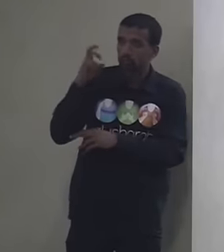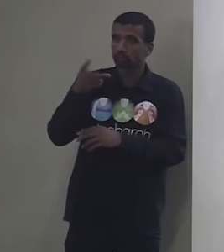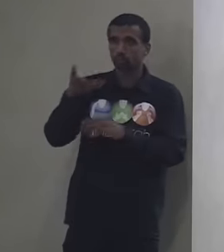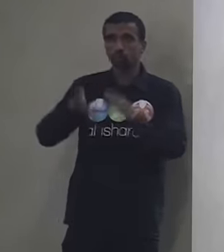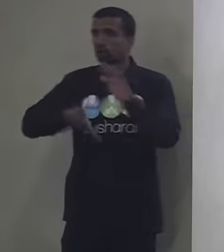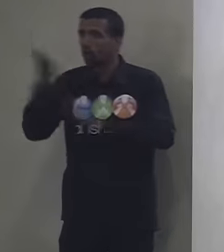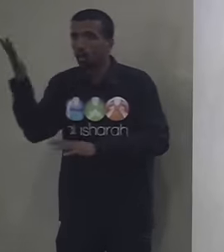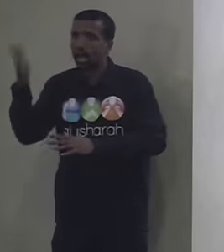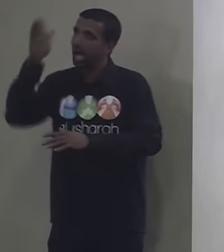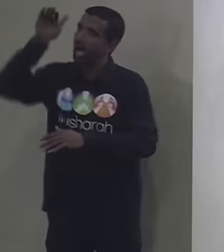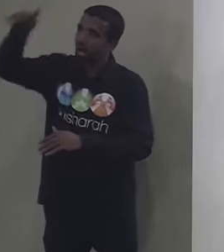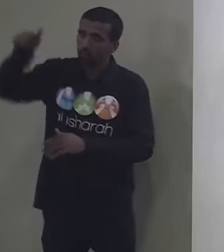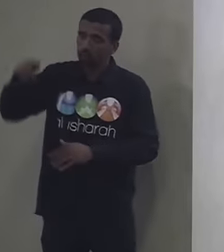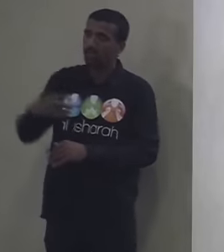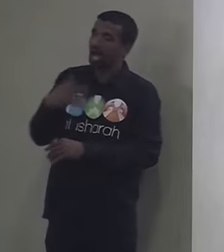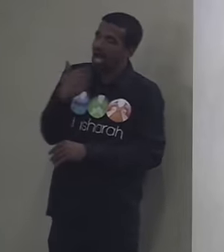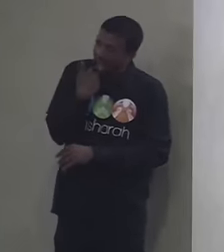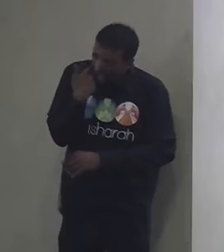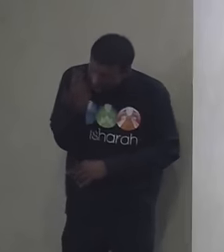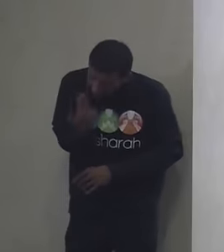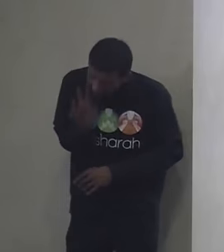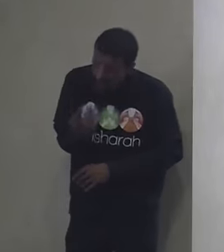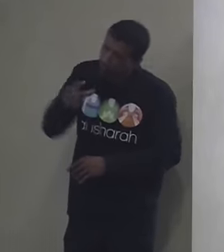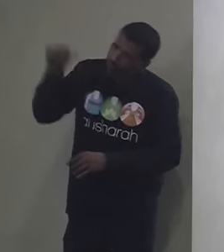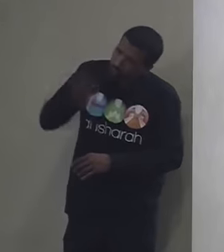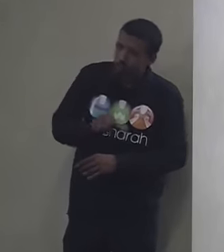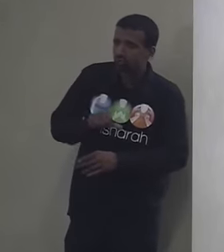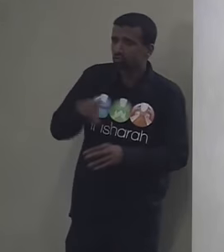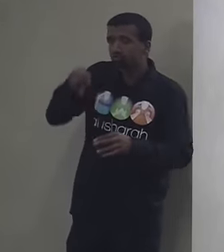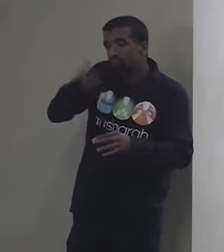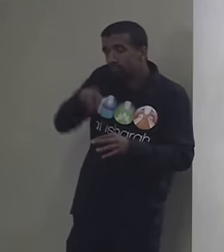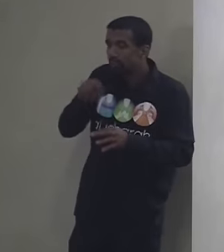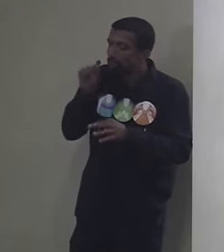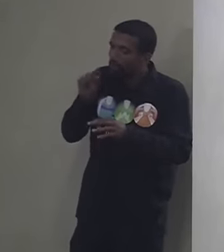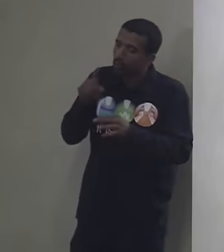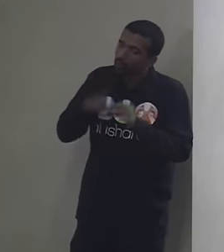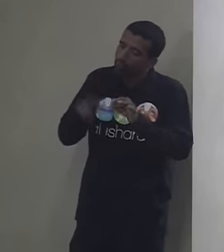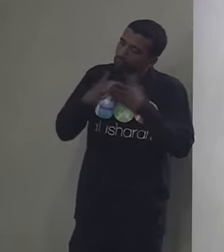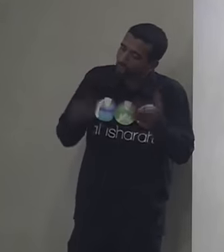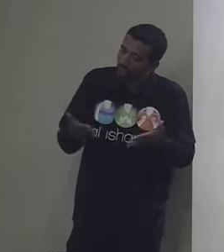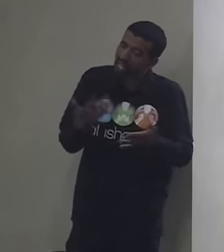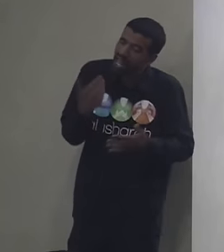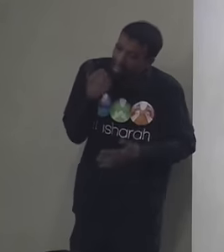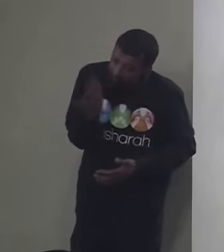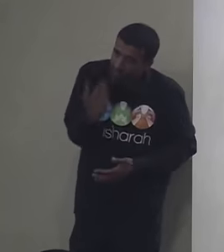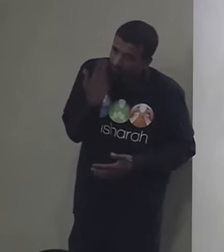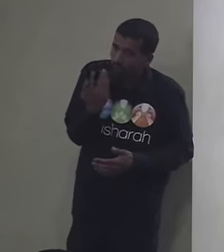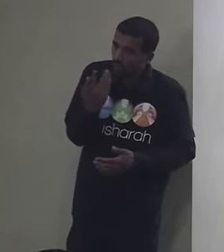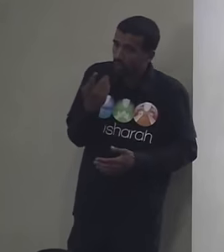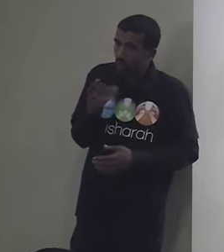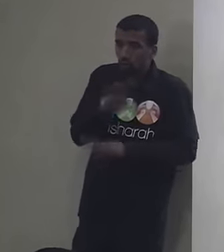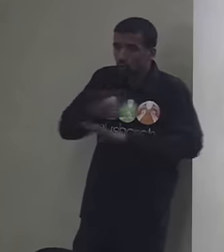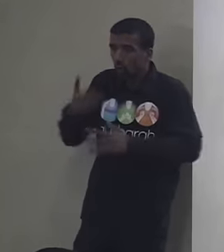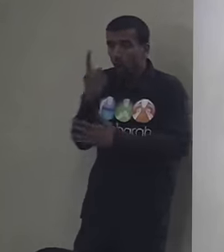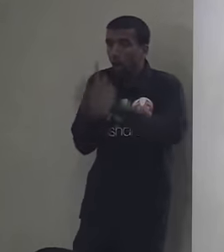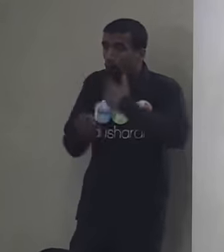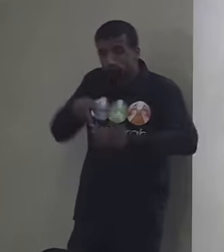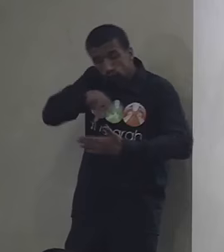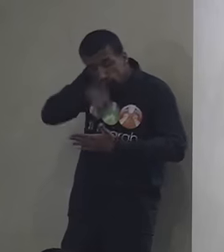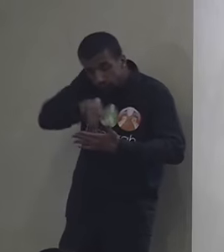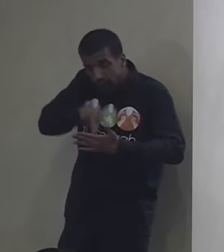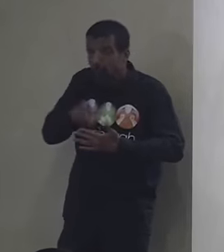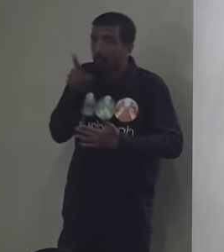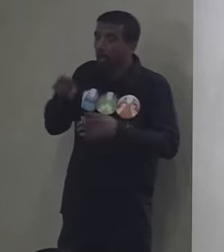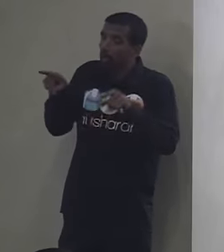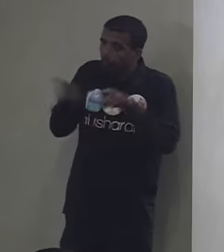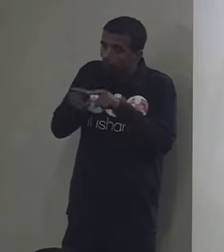every day. Something, just a little bit. This is not so you can take notes and you can give a halaqa later. This is not so you become a student.